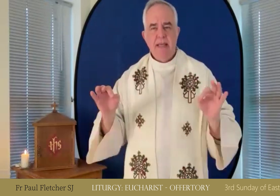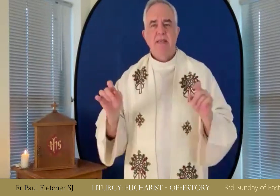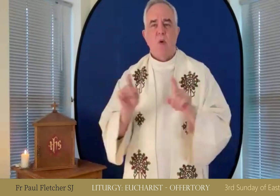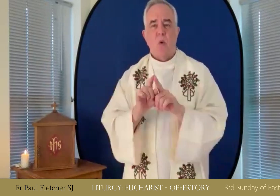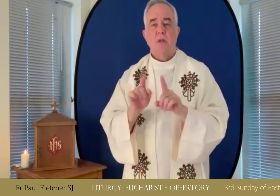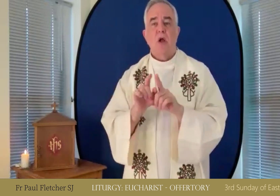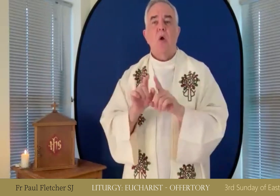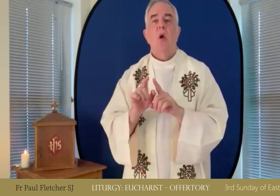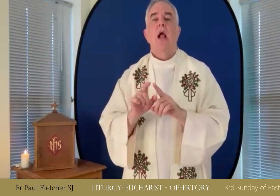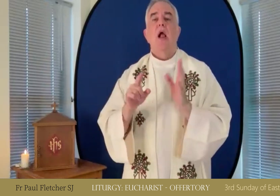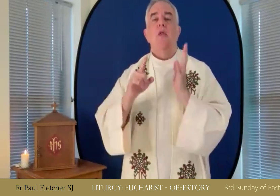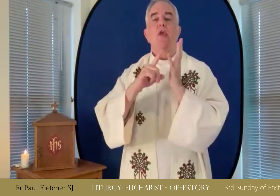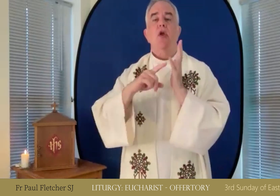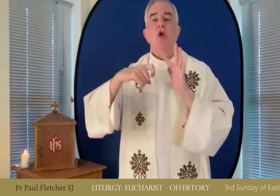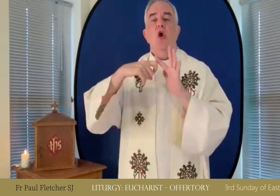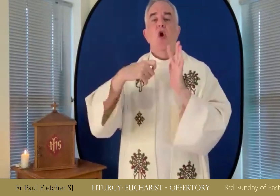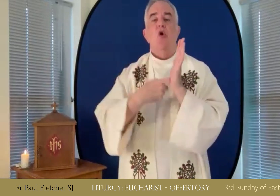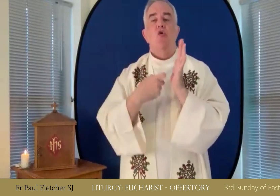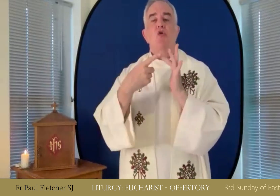Peace also in the